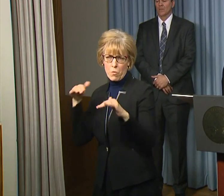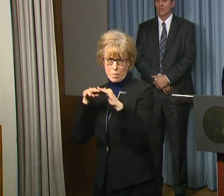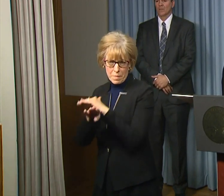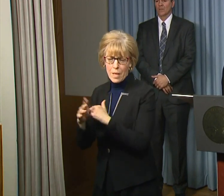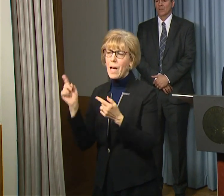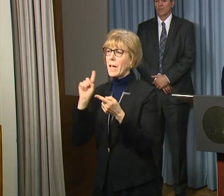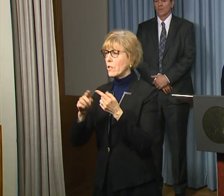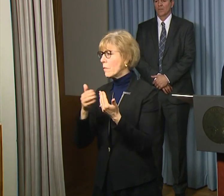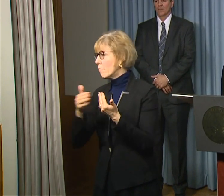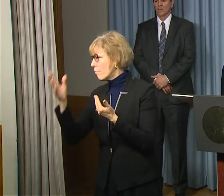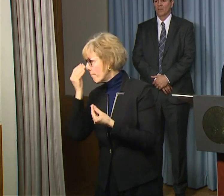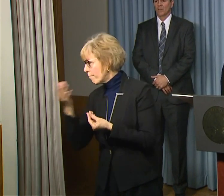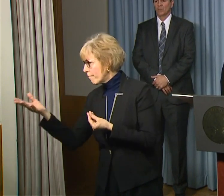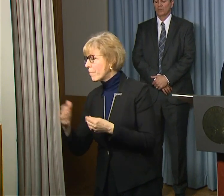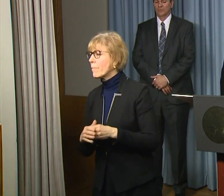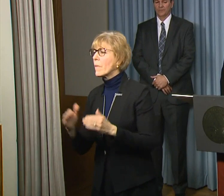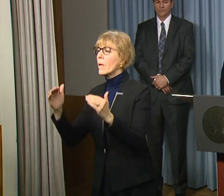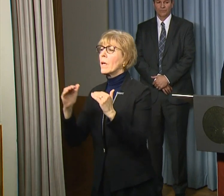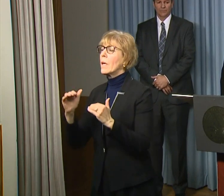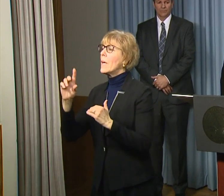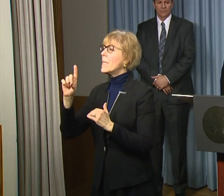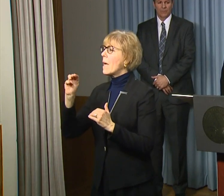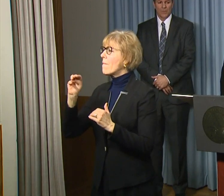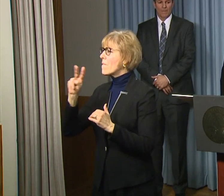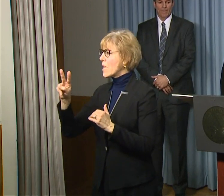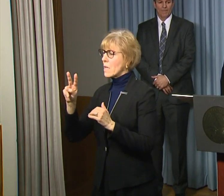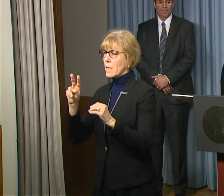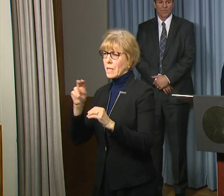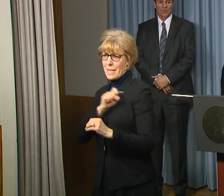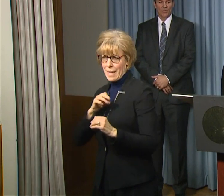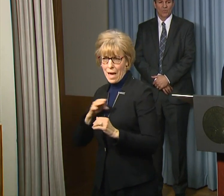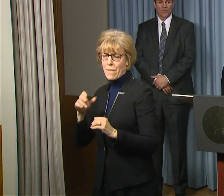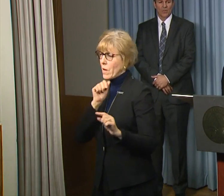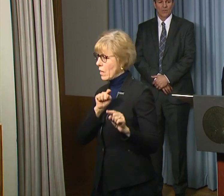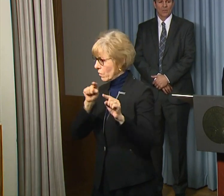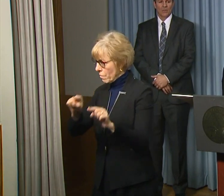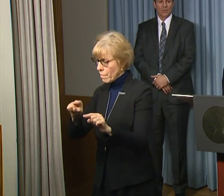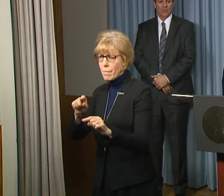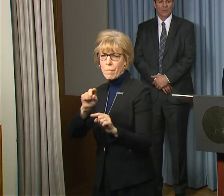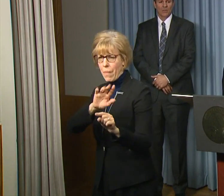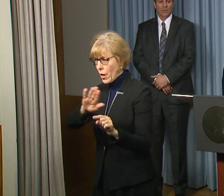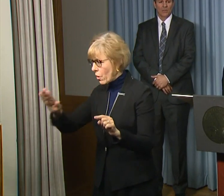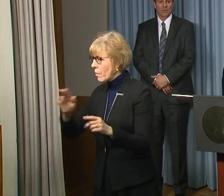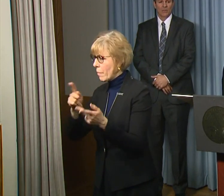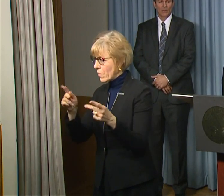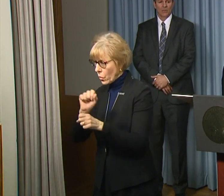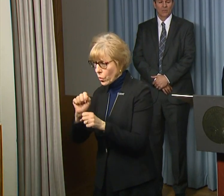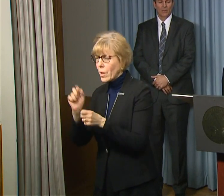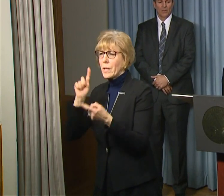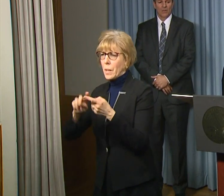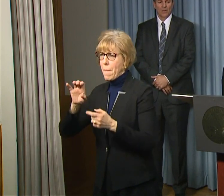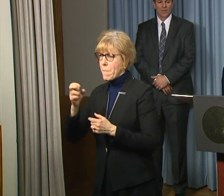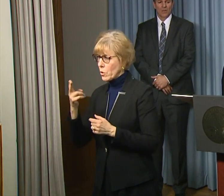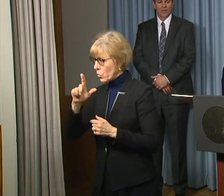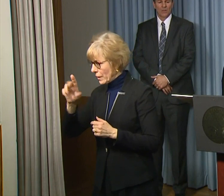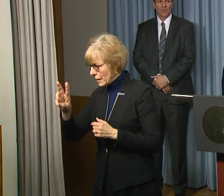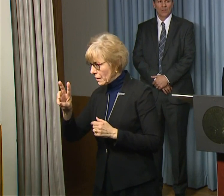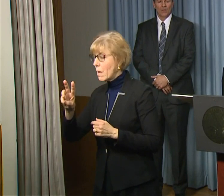notice. DMV staff will also not be reporting to their branches until March 26th, at which time they will